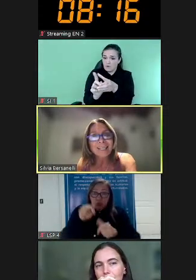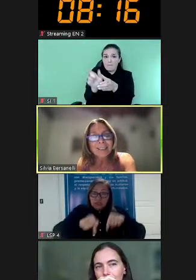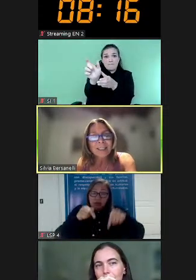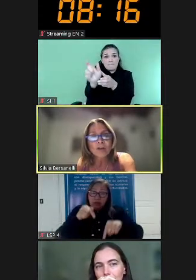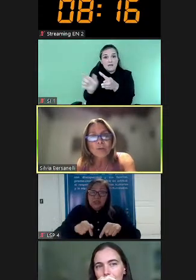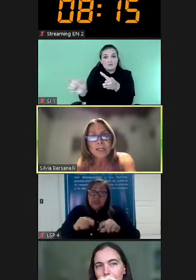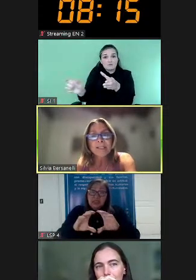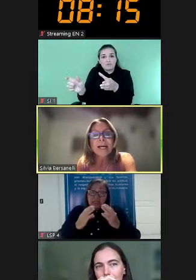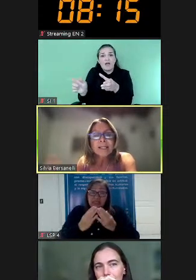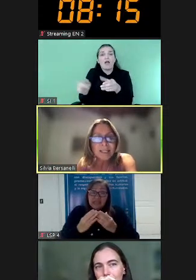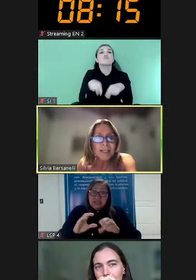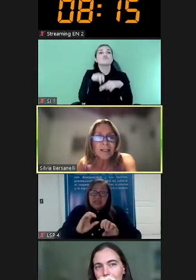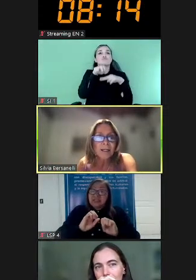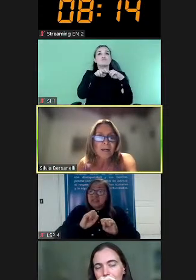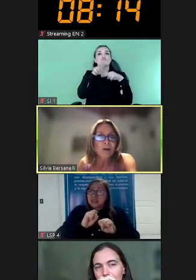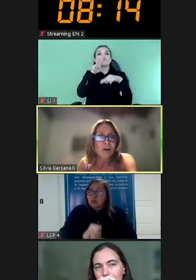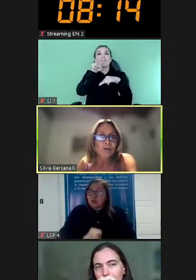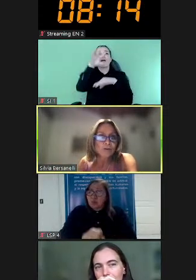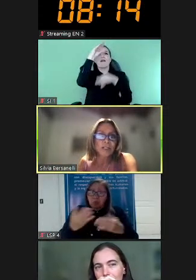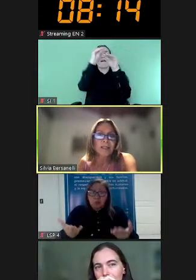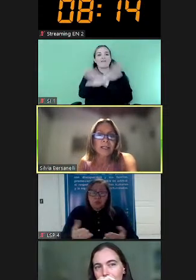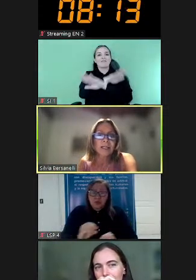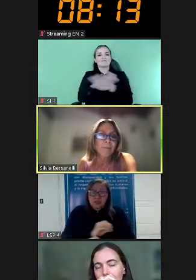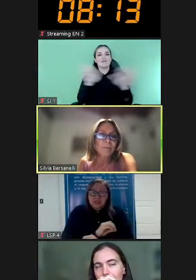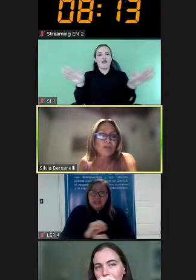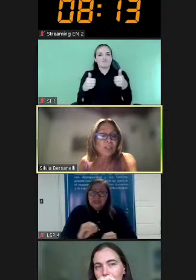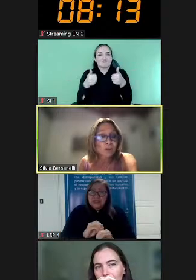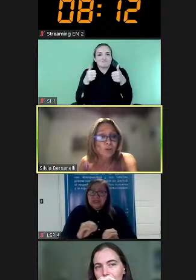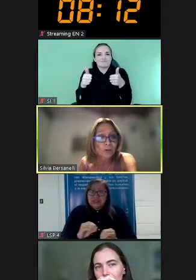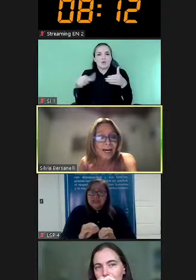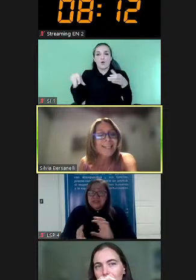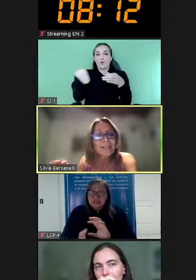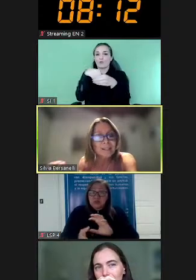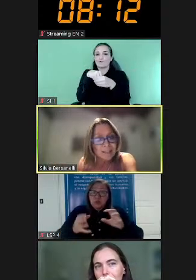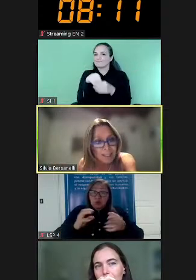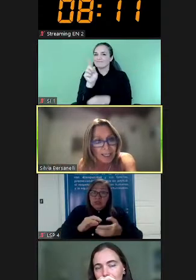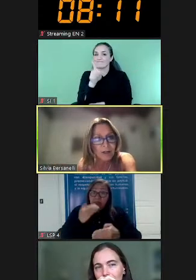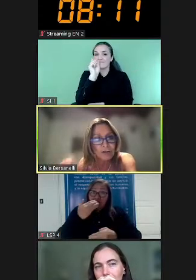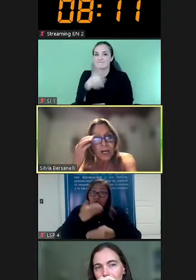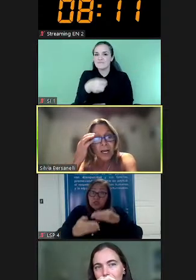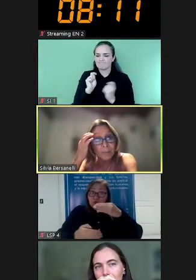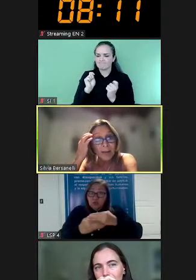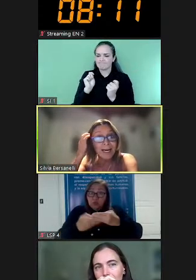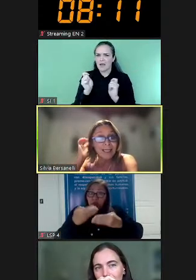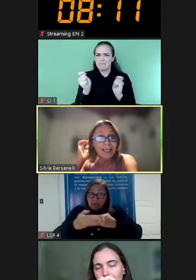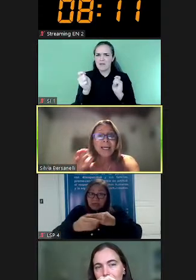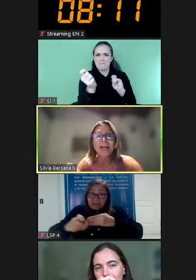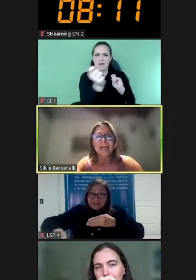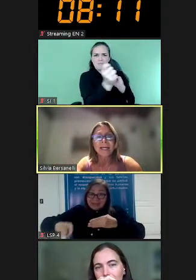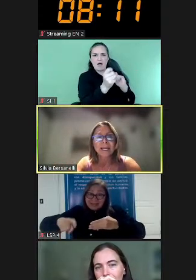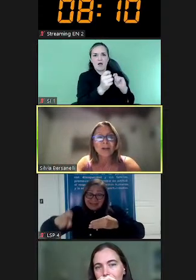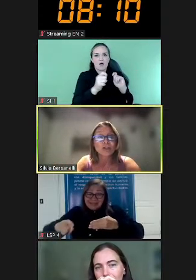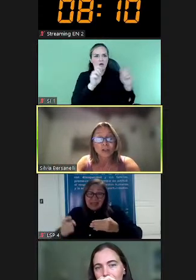of students with disabilities in common classrooms without the following